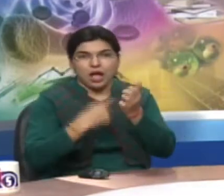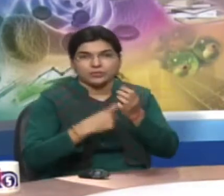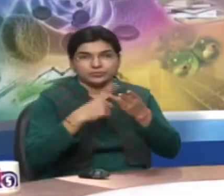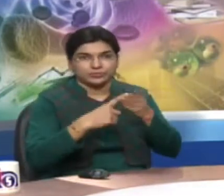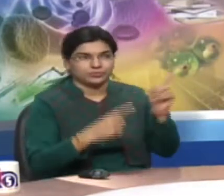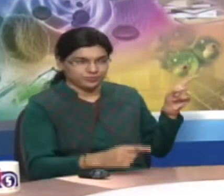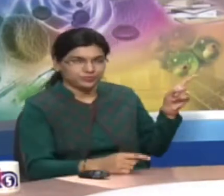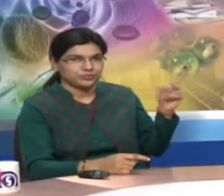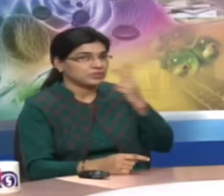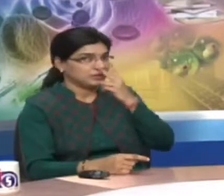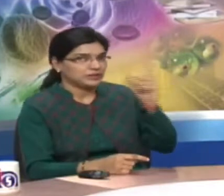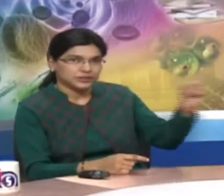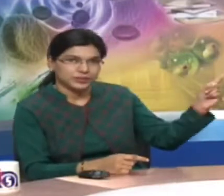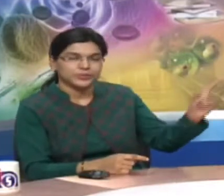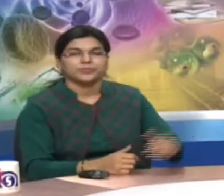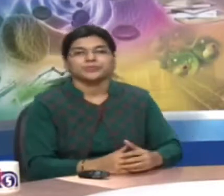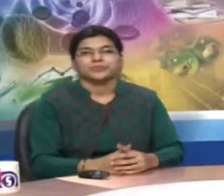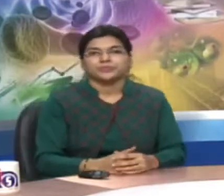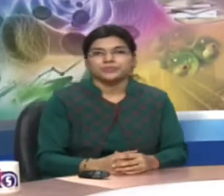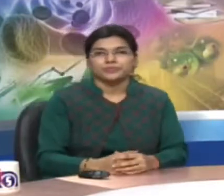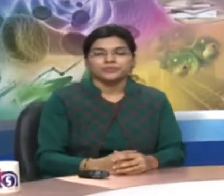Further we learn about are.